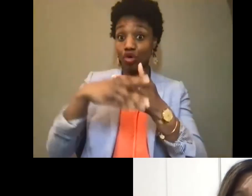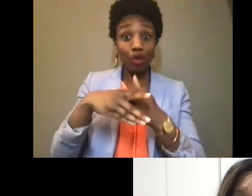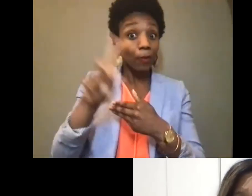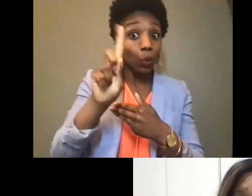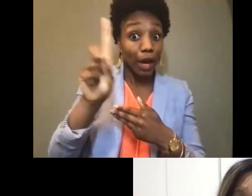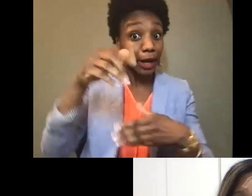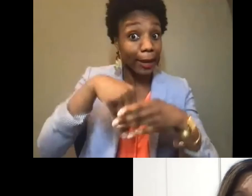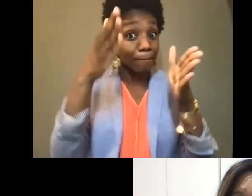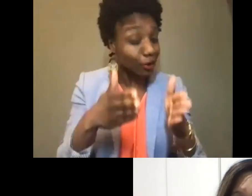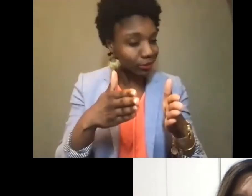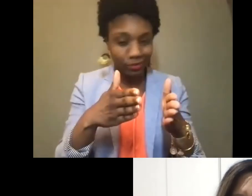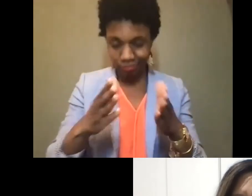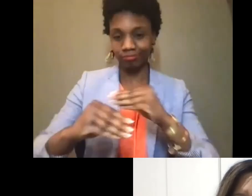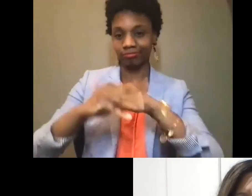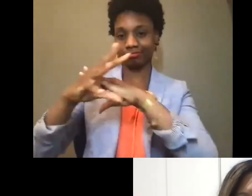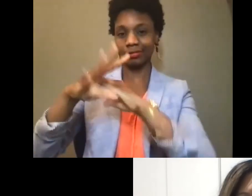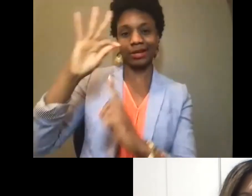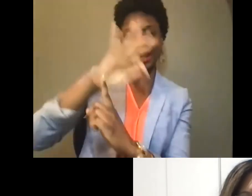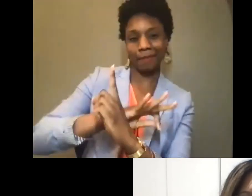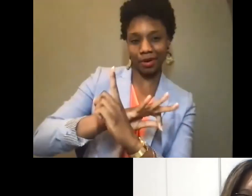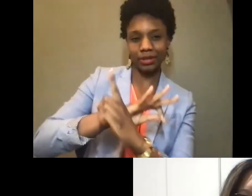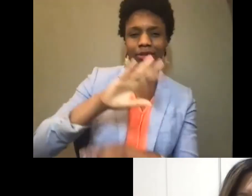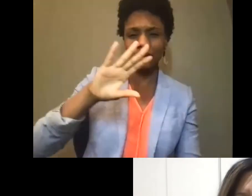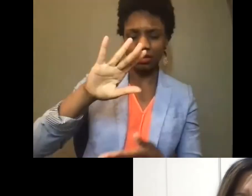9 months, starting in mid-September until the end of April.